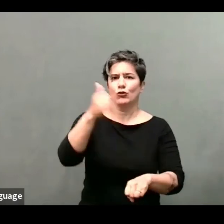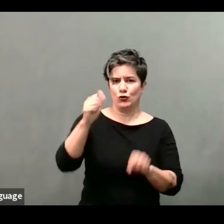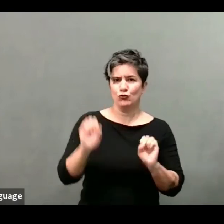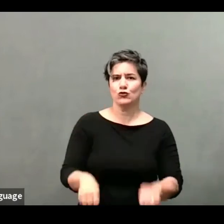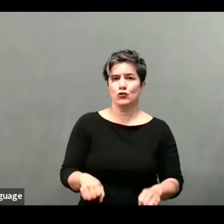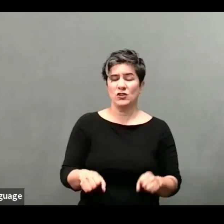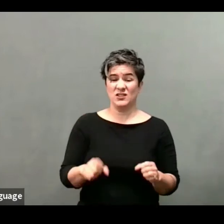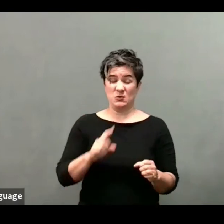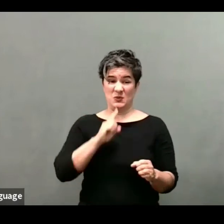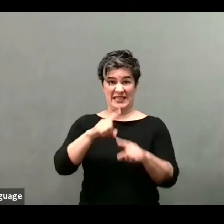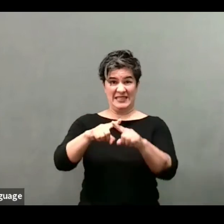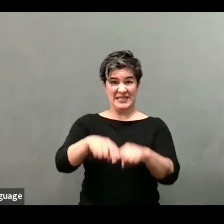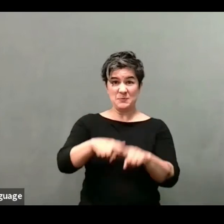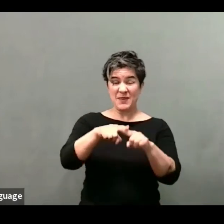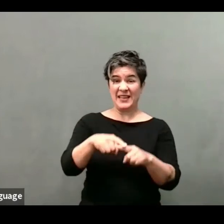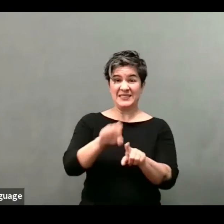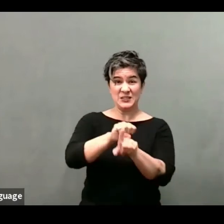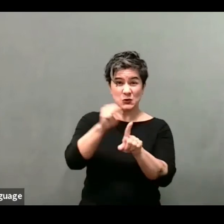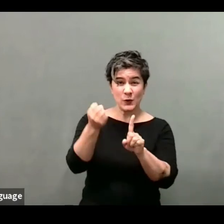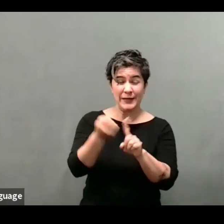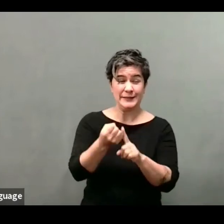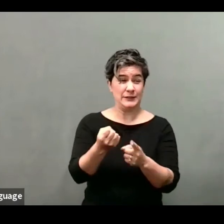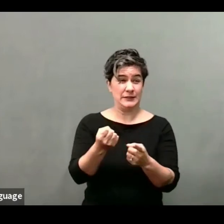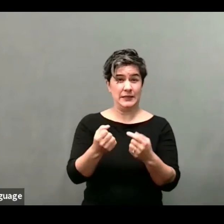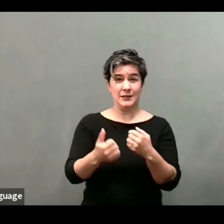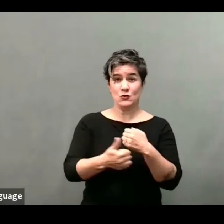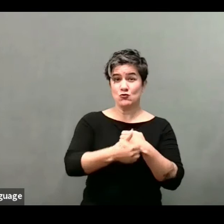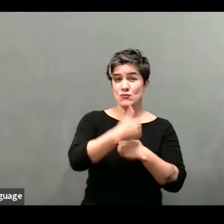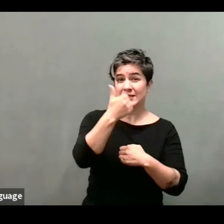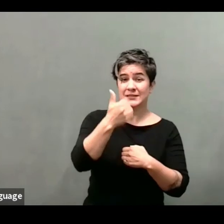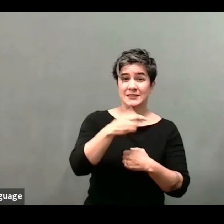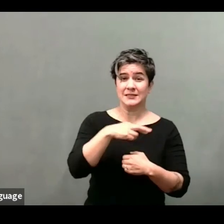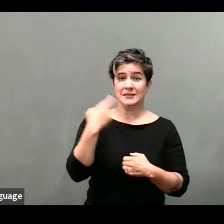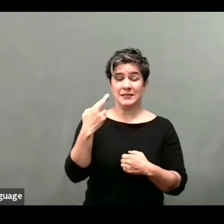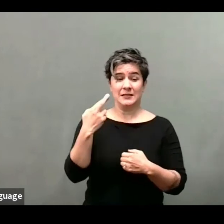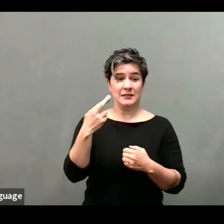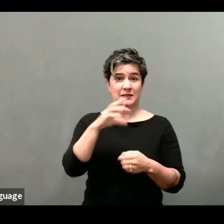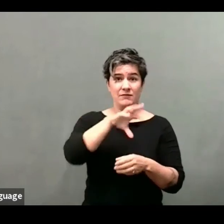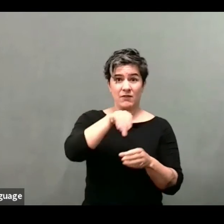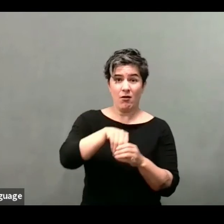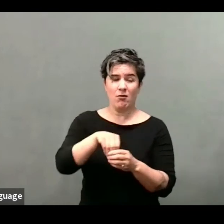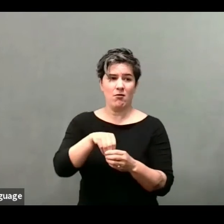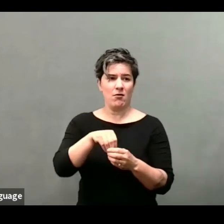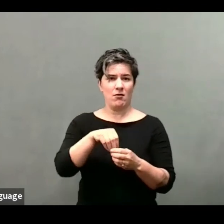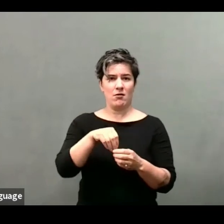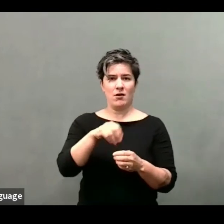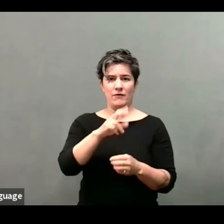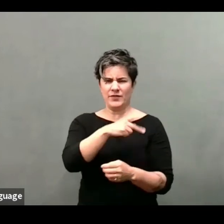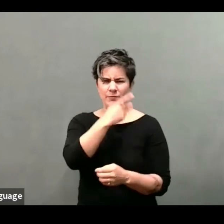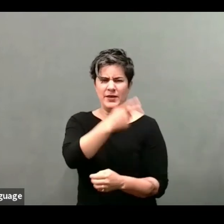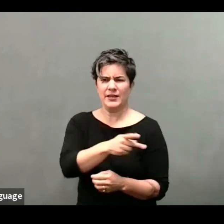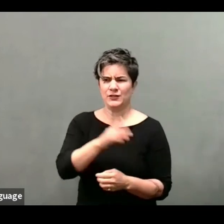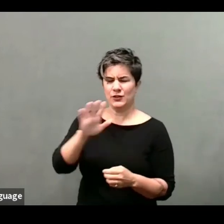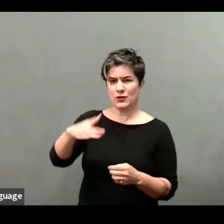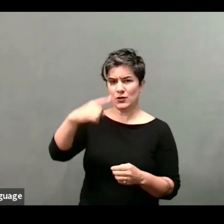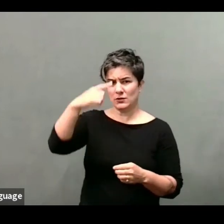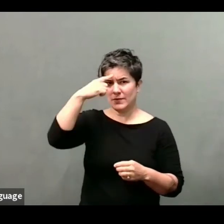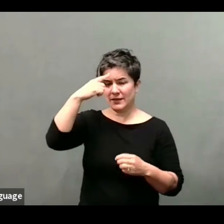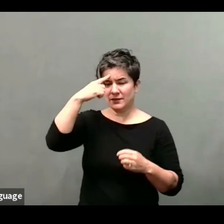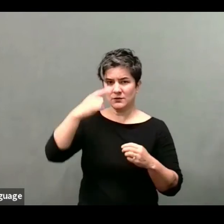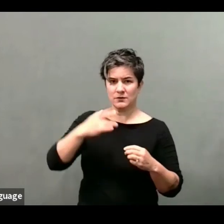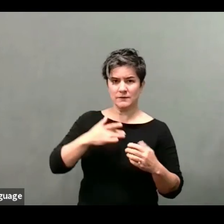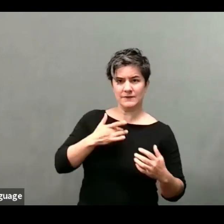assault, what kind of risk factors are present, the state of mind of the patient, the needs of the patient, the wants